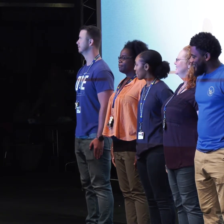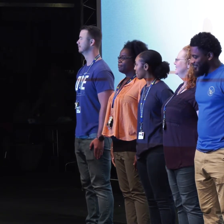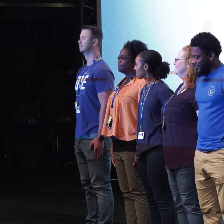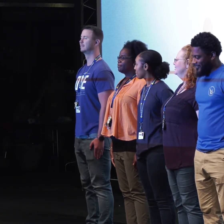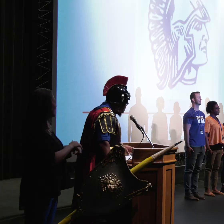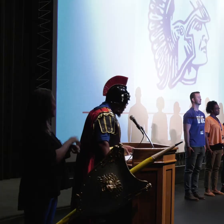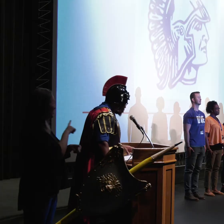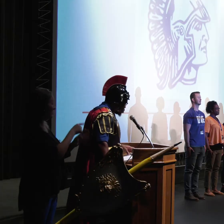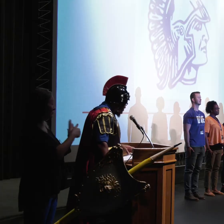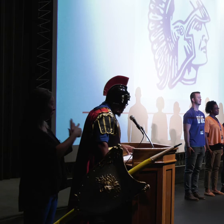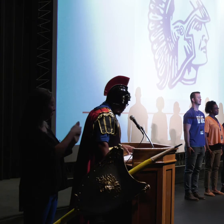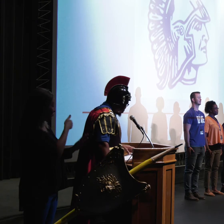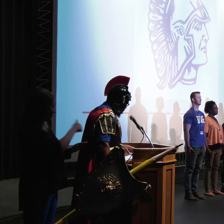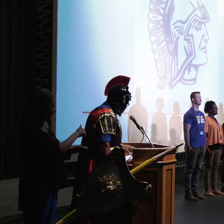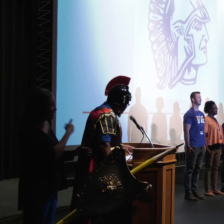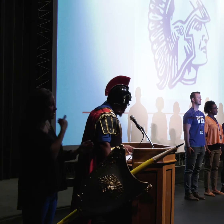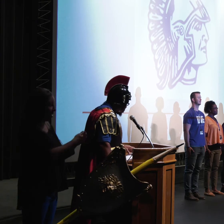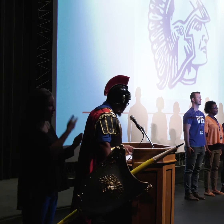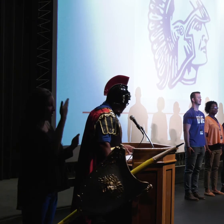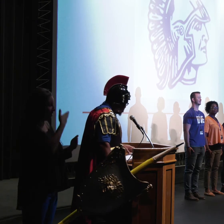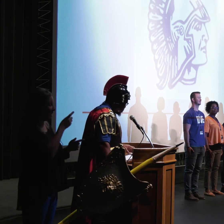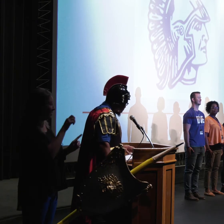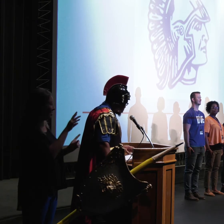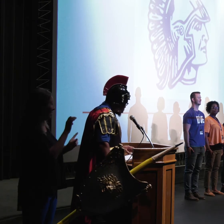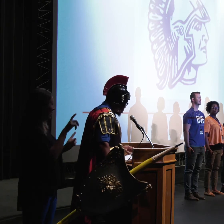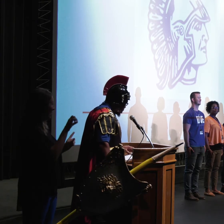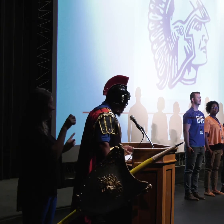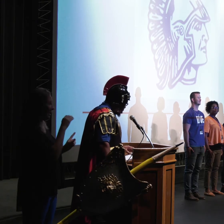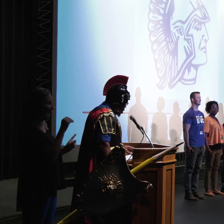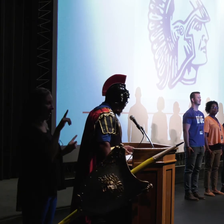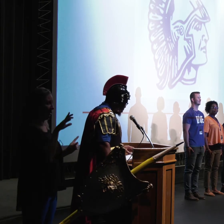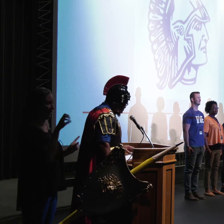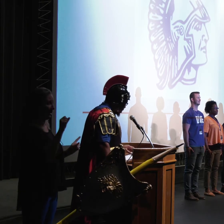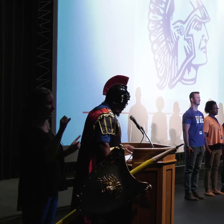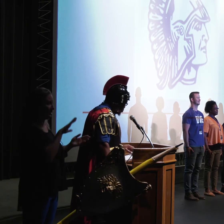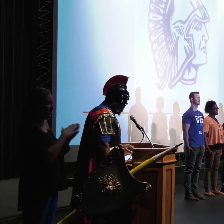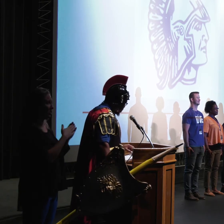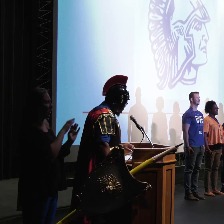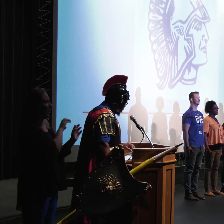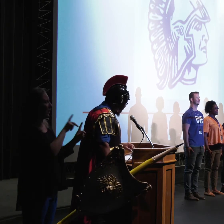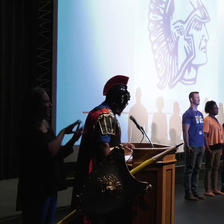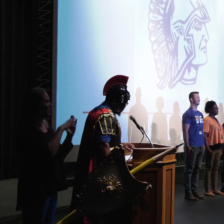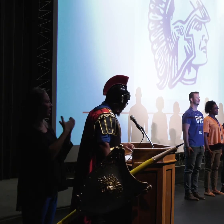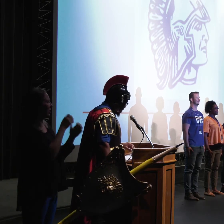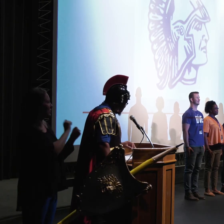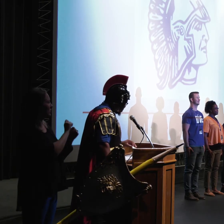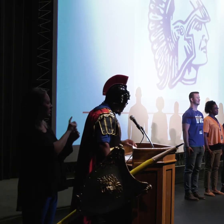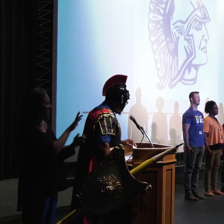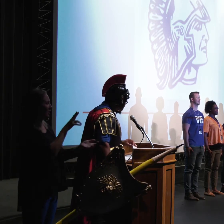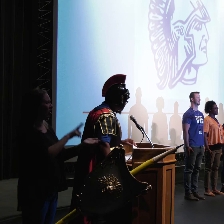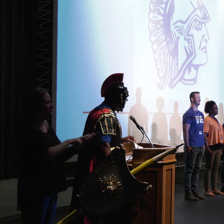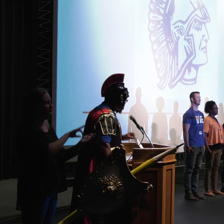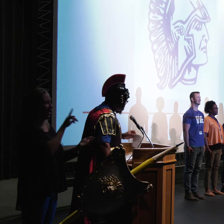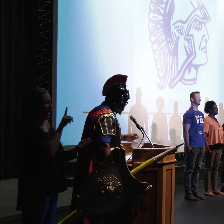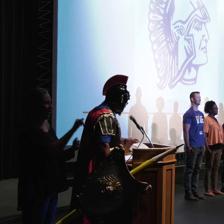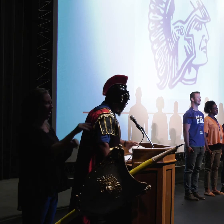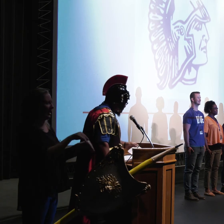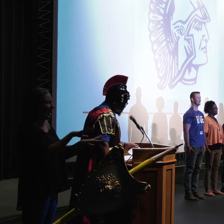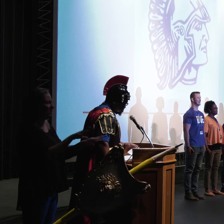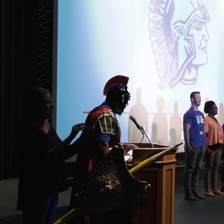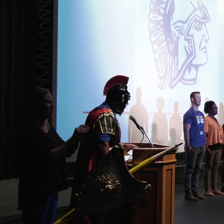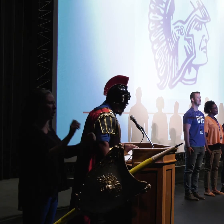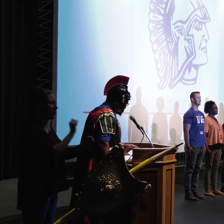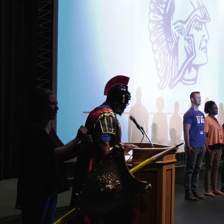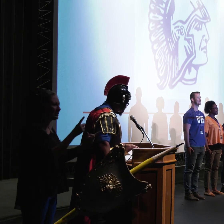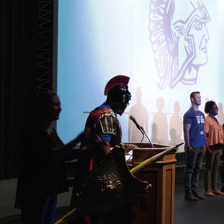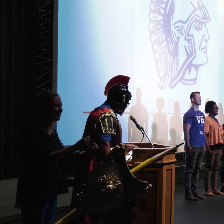Since you have presented yourselves well before Dr. Edwards and the LCS community, go back to your classrooms and log into Infinite Campus. There's more work to be